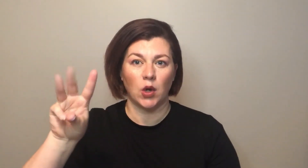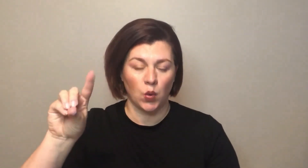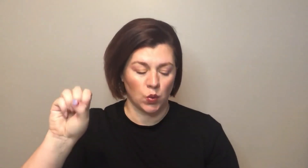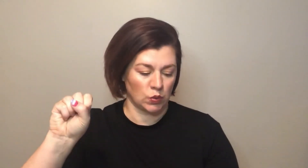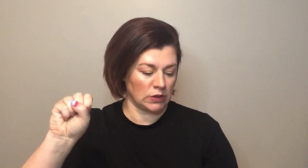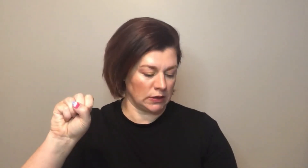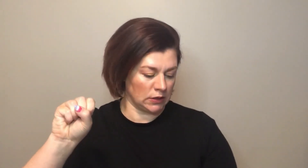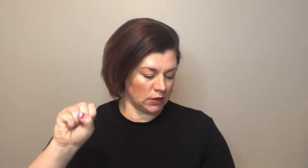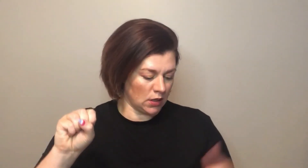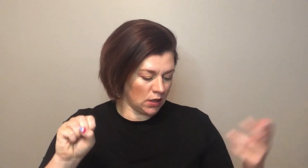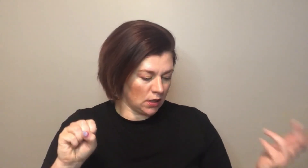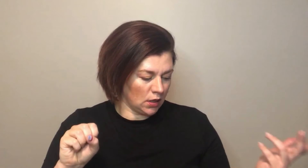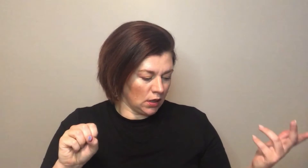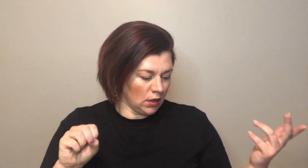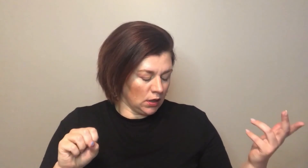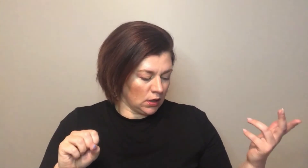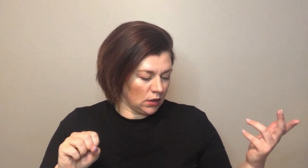9 shades. And